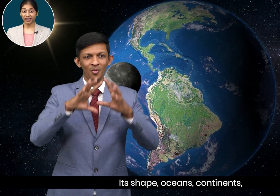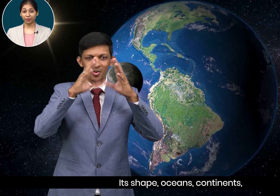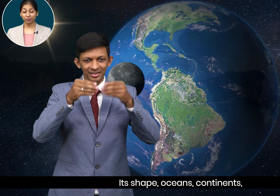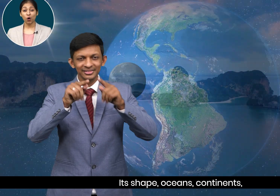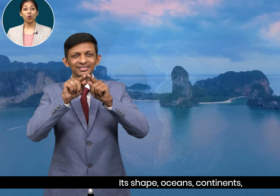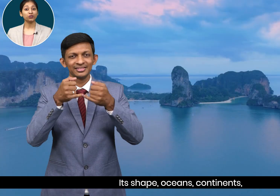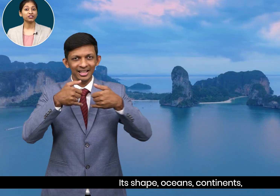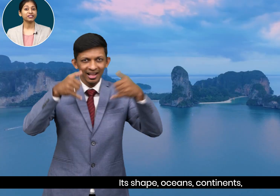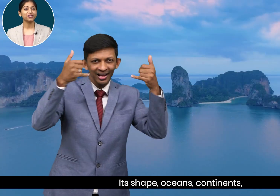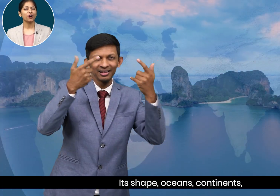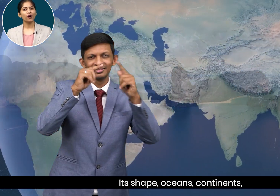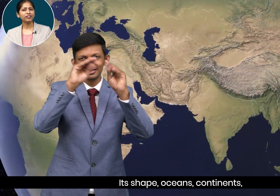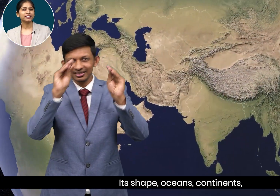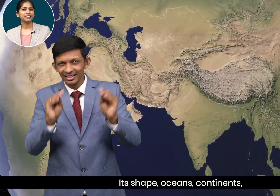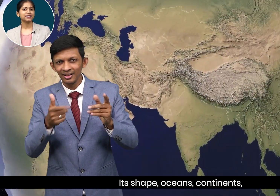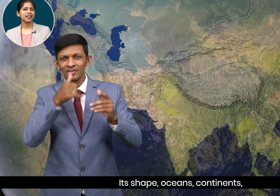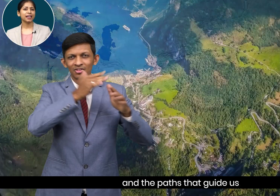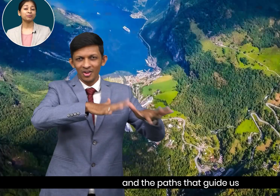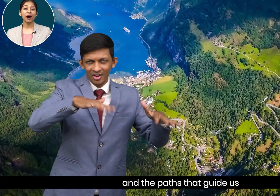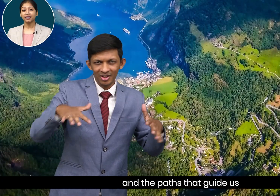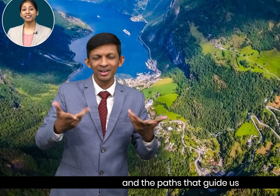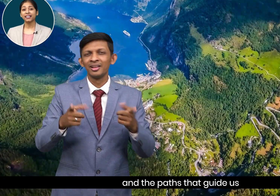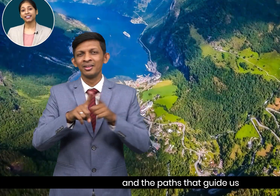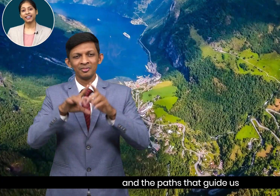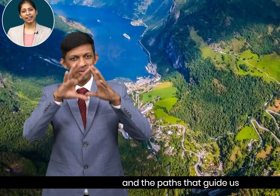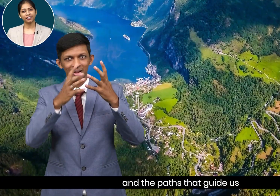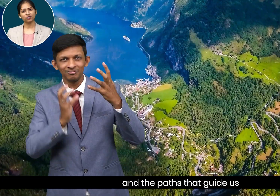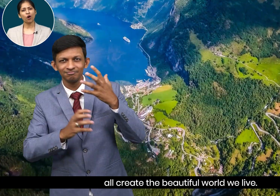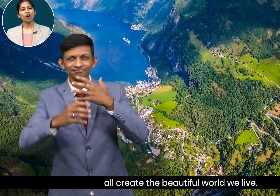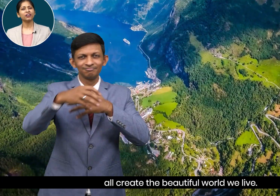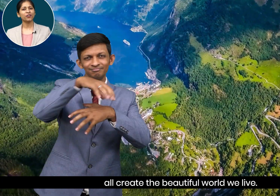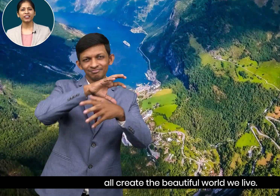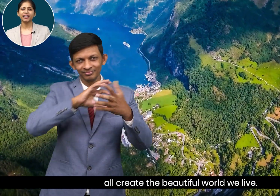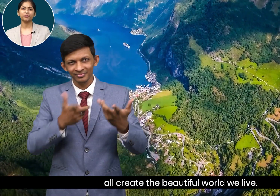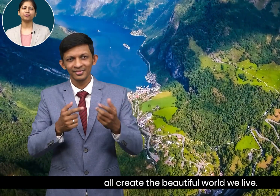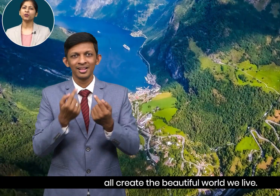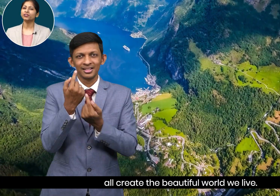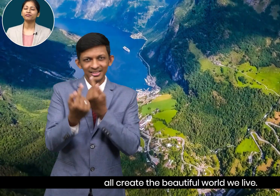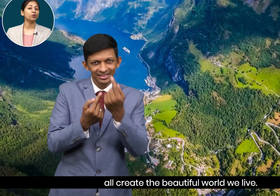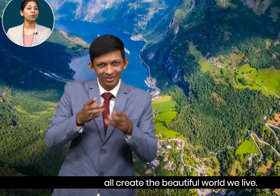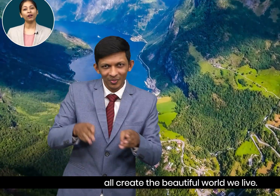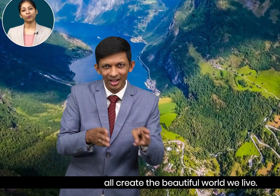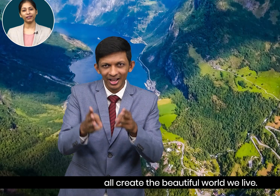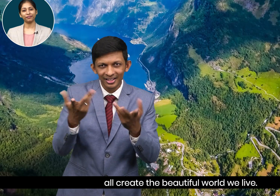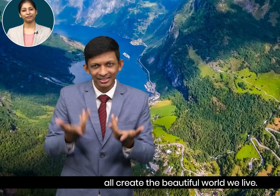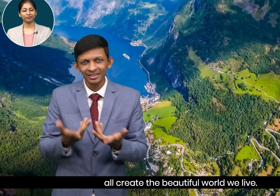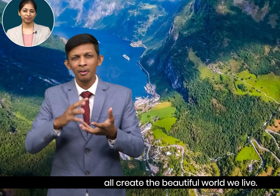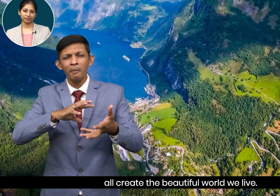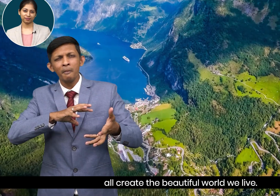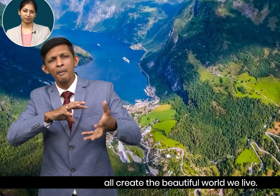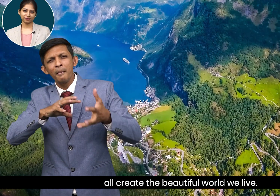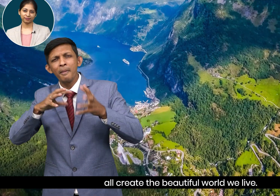Its shape, oceans, continents, and the paths that guide us all create the beautiful world we live.